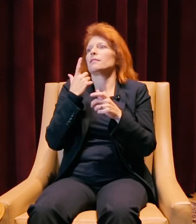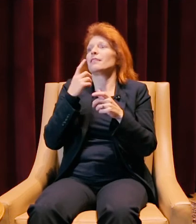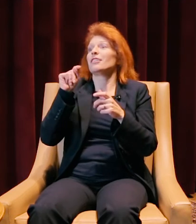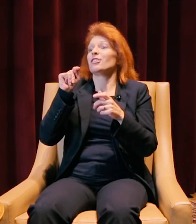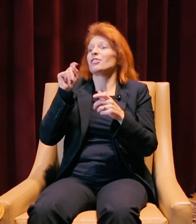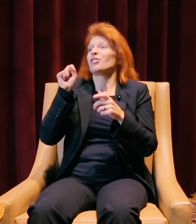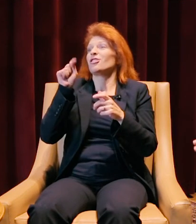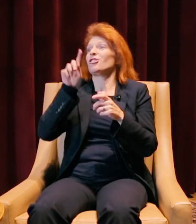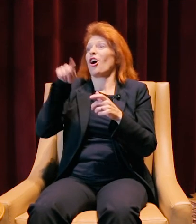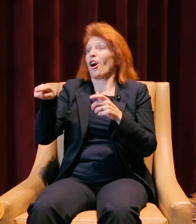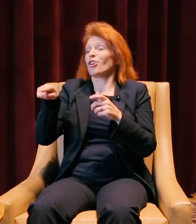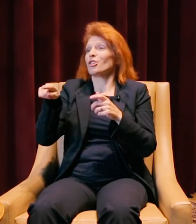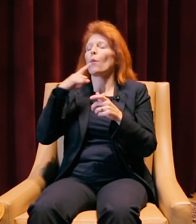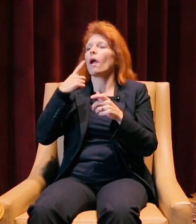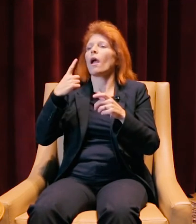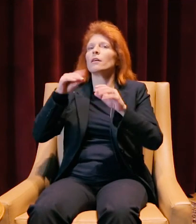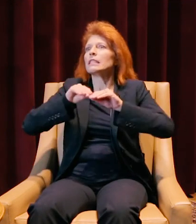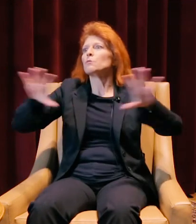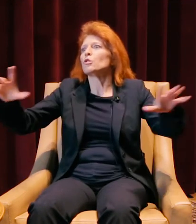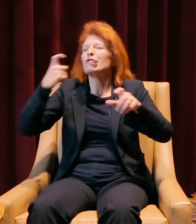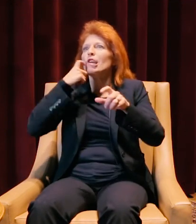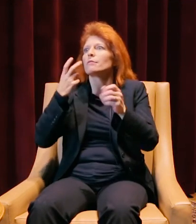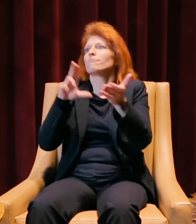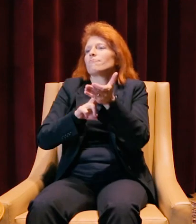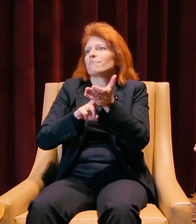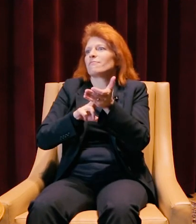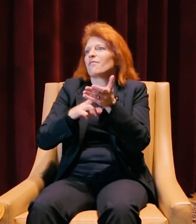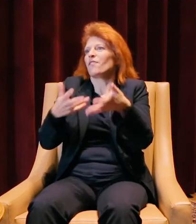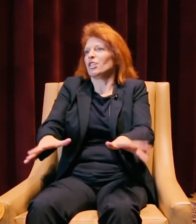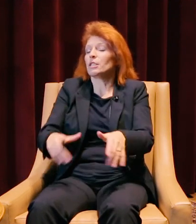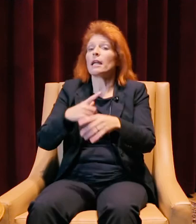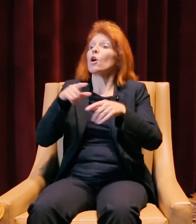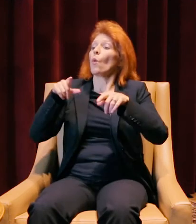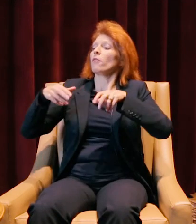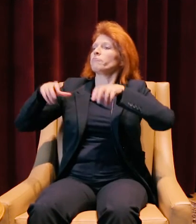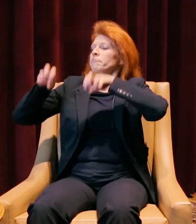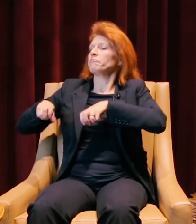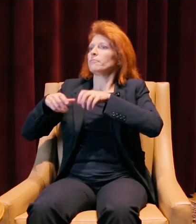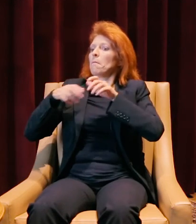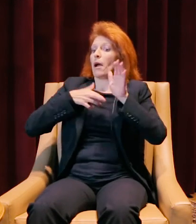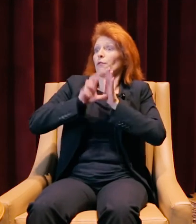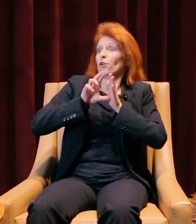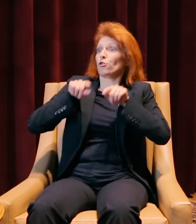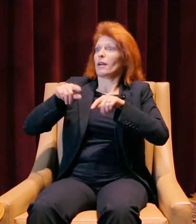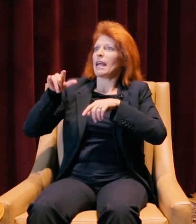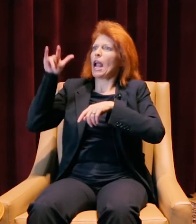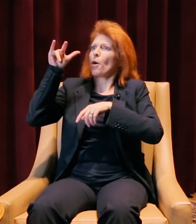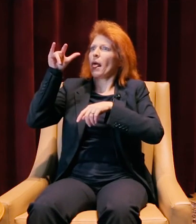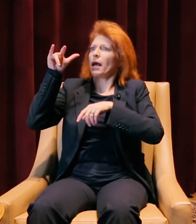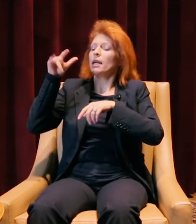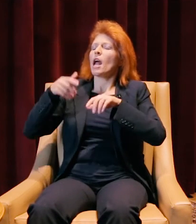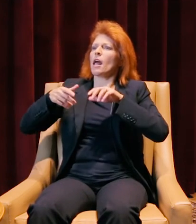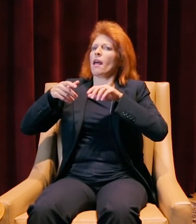Stars for distribution with Time Warner Cable. And we were doing my review on an airplane. And I stopped in the middle